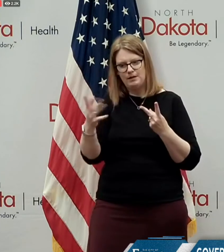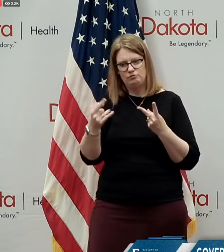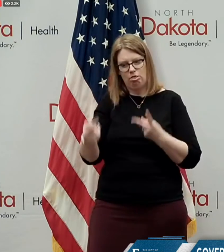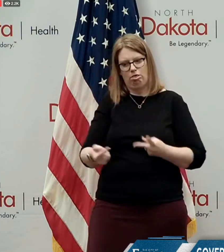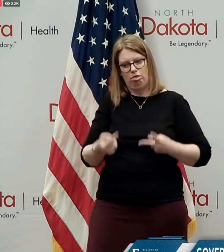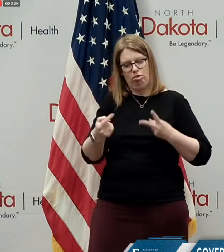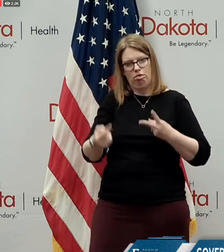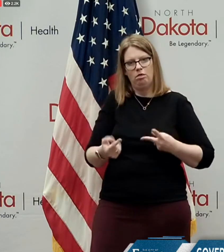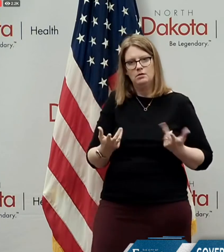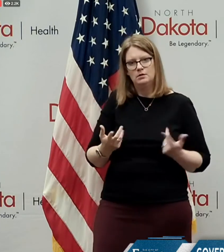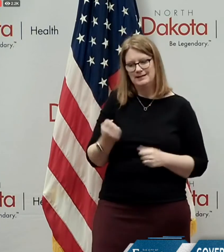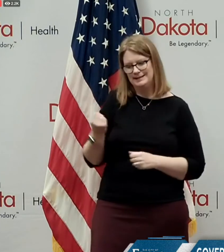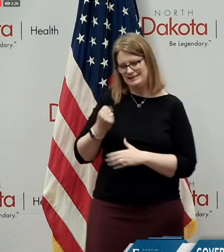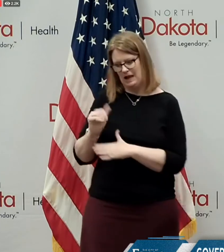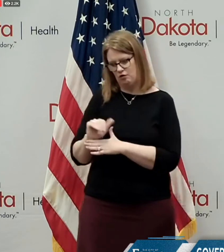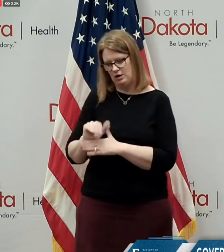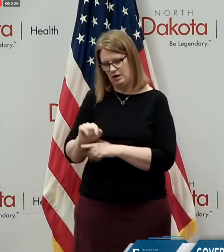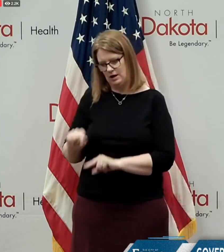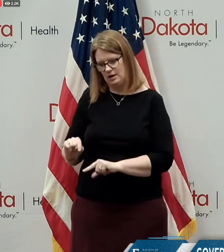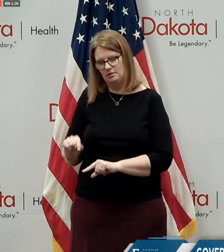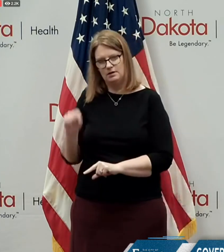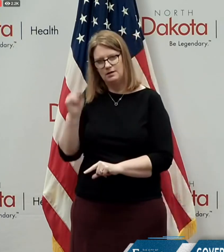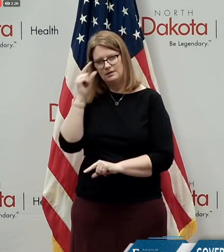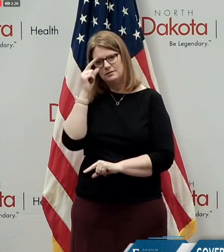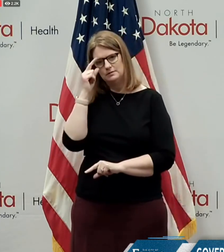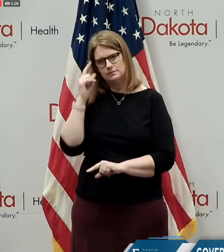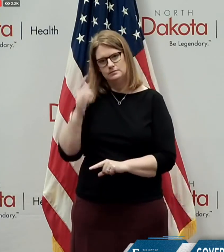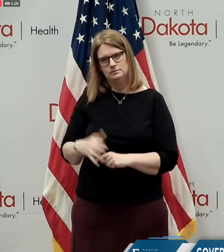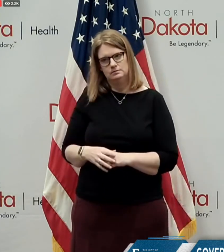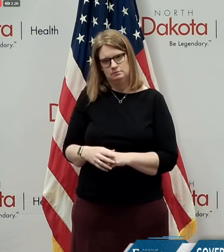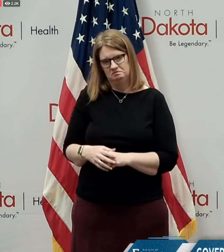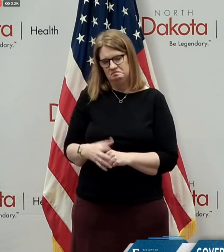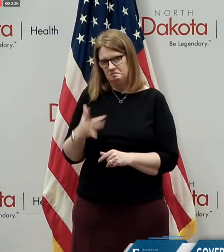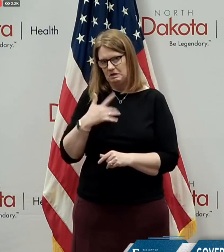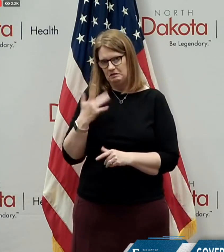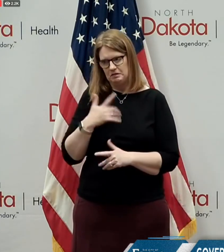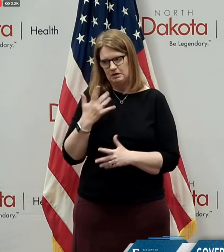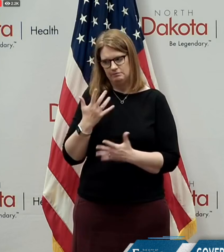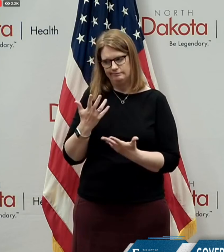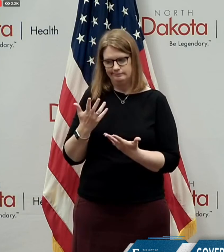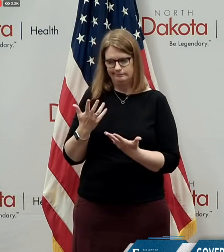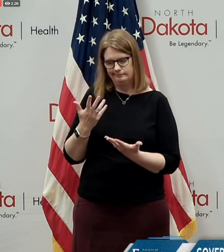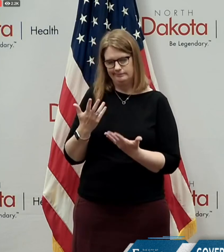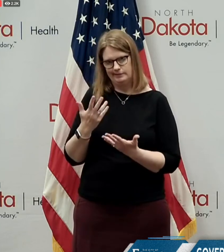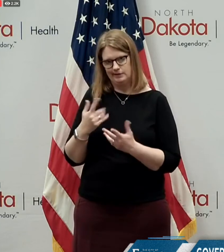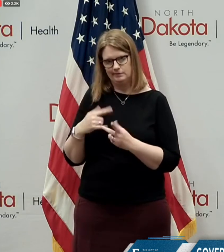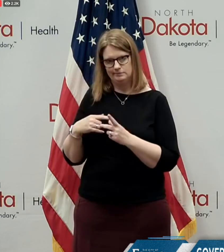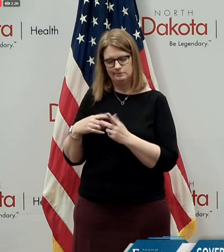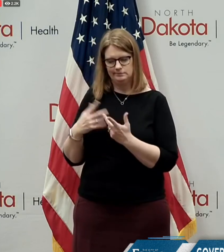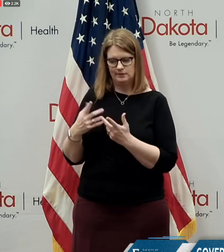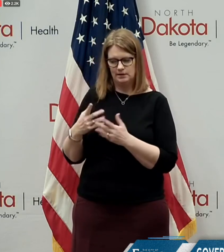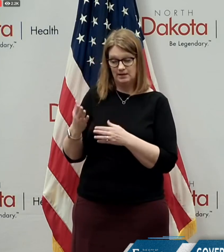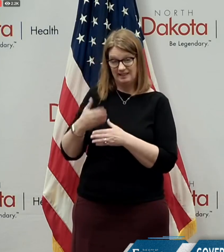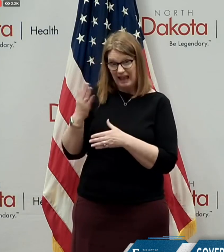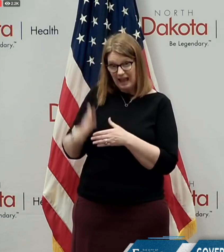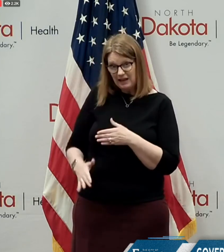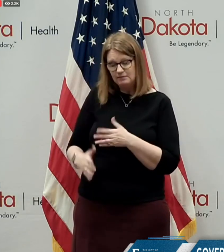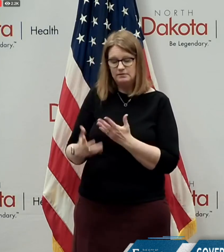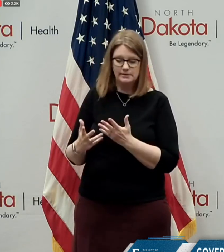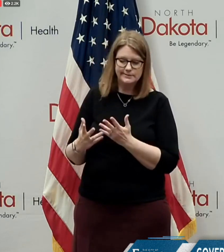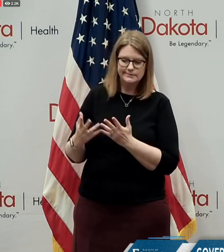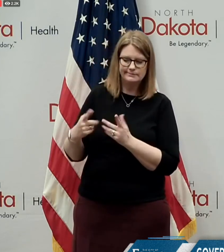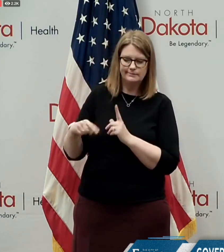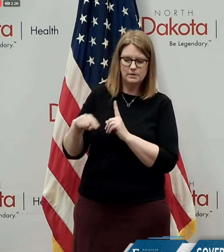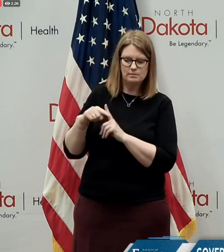night, largely came out in good shape on both of those. But that makes it makes things